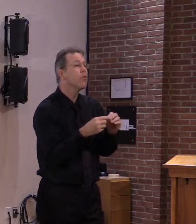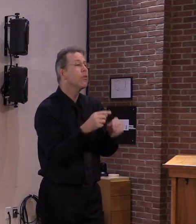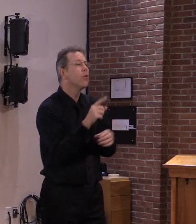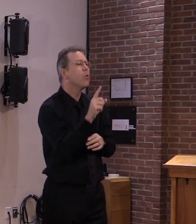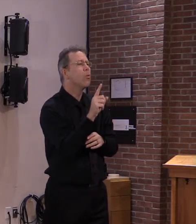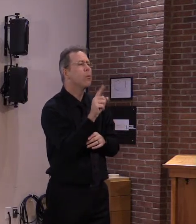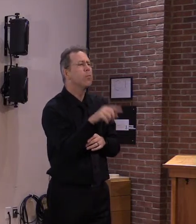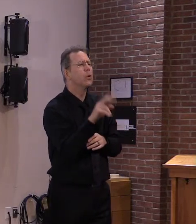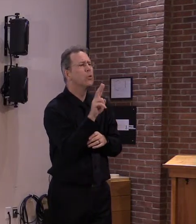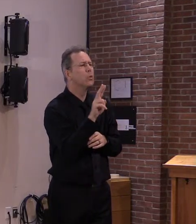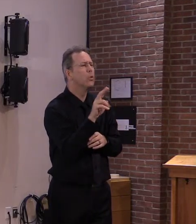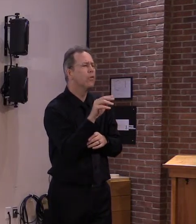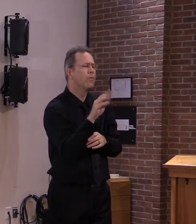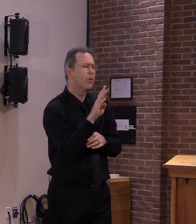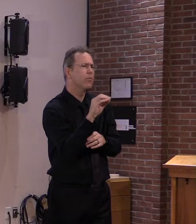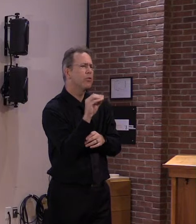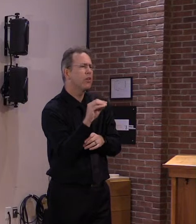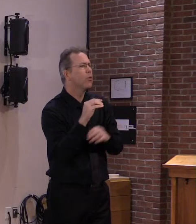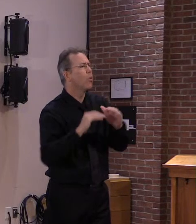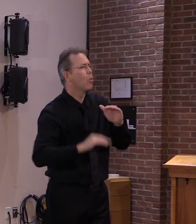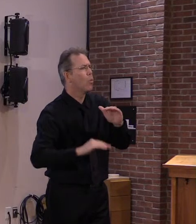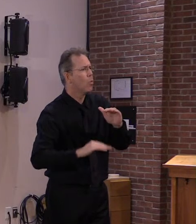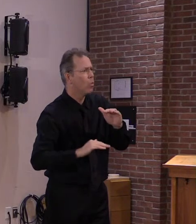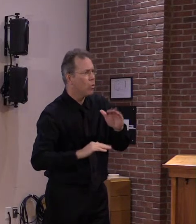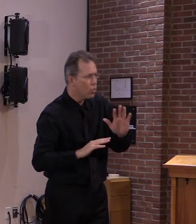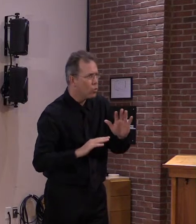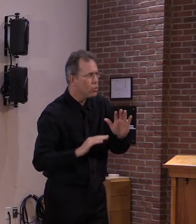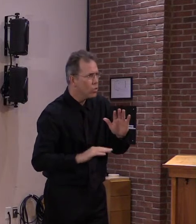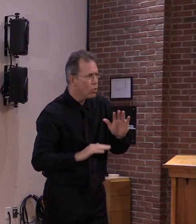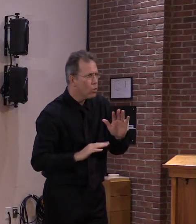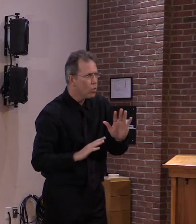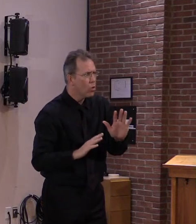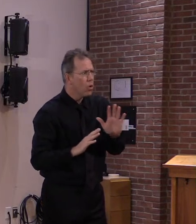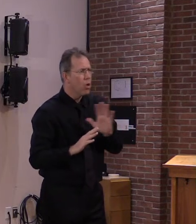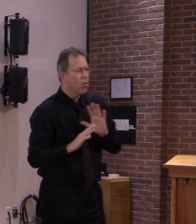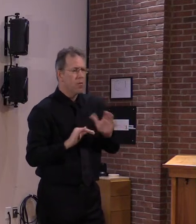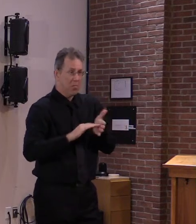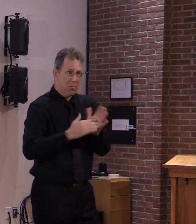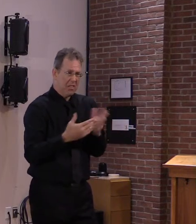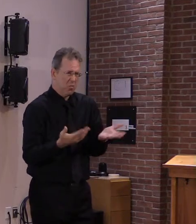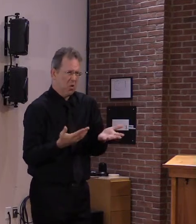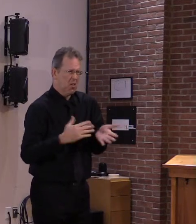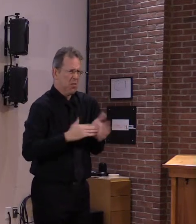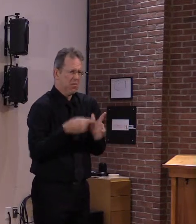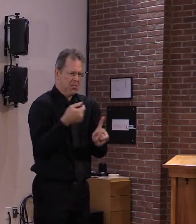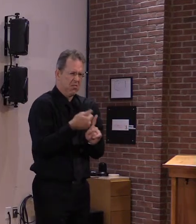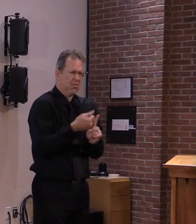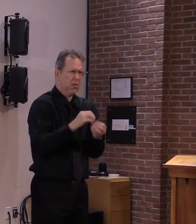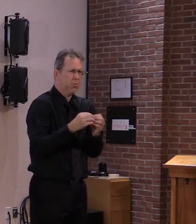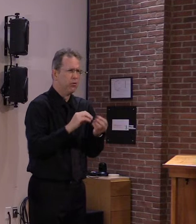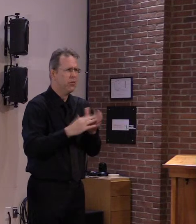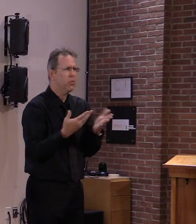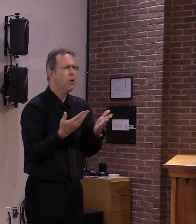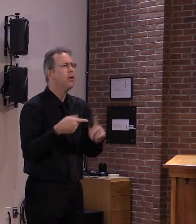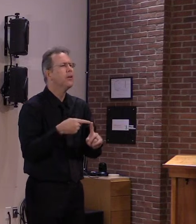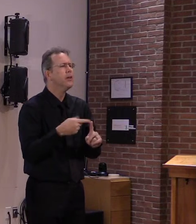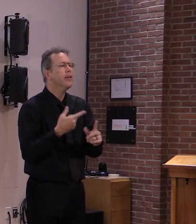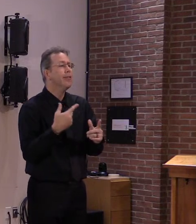I think we've got that sorted out. Thank you. Star 6 to unmute. That's a new t-shirt here in Vermont.